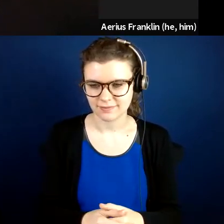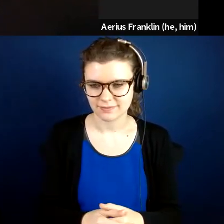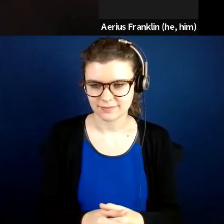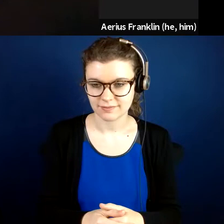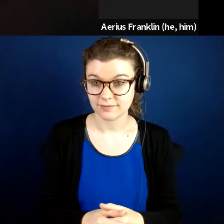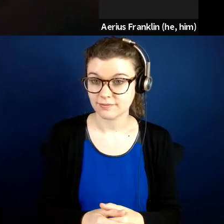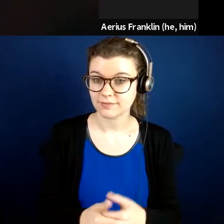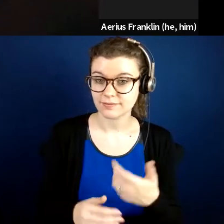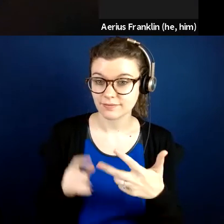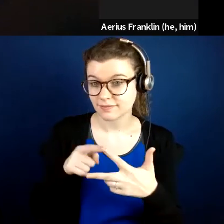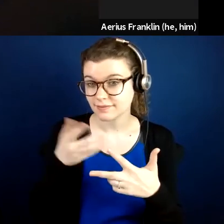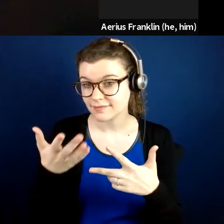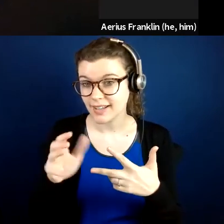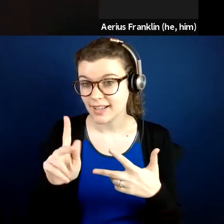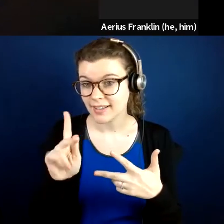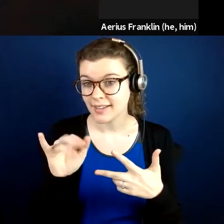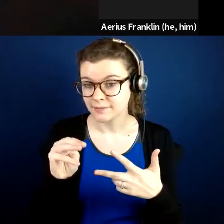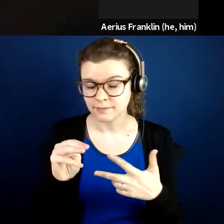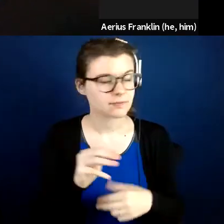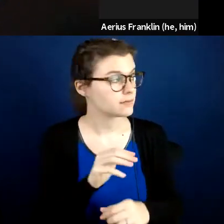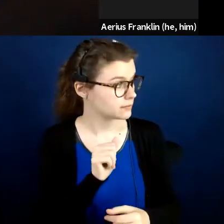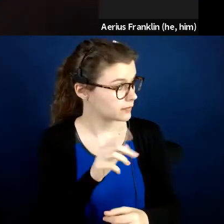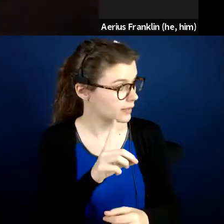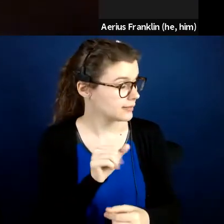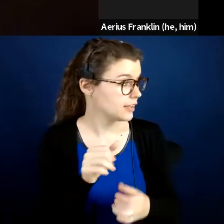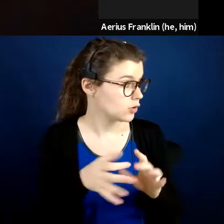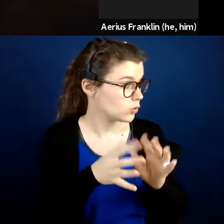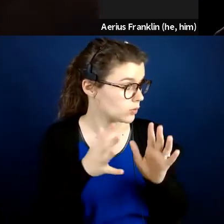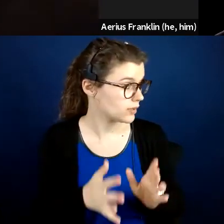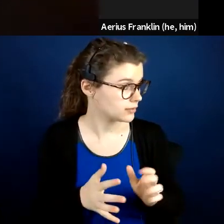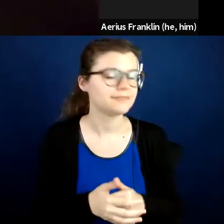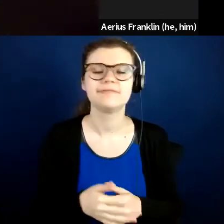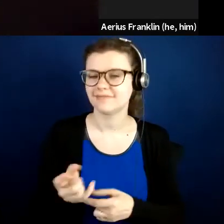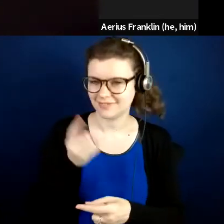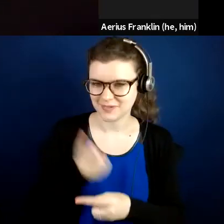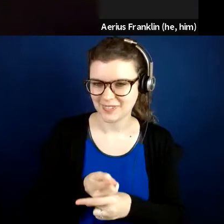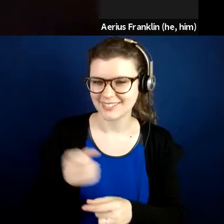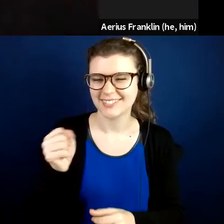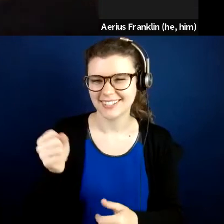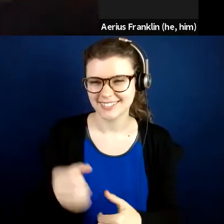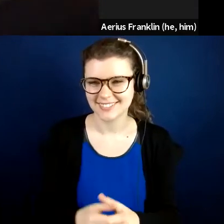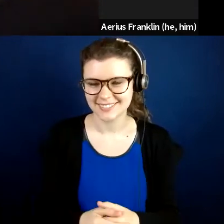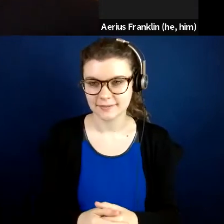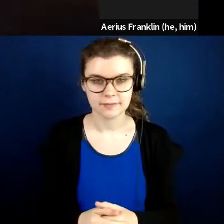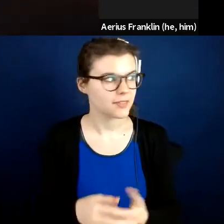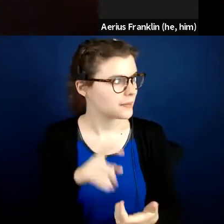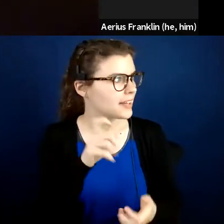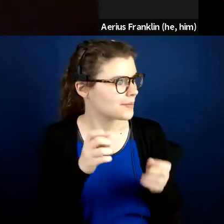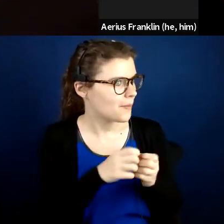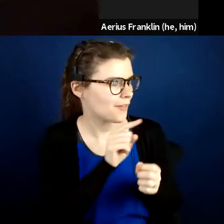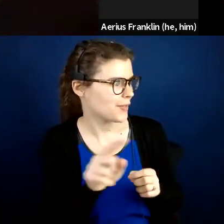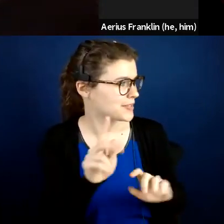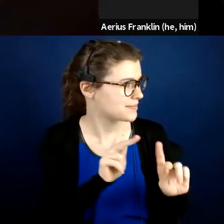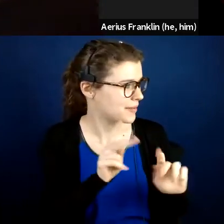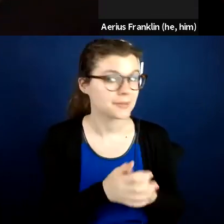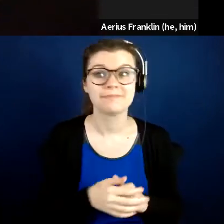Kimberly. What is an ADA coordinator? Absolutely correct. We need more of those. Yeah,